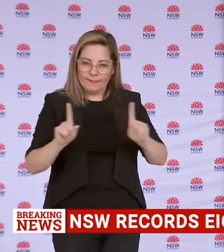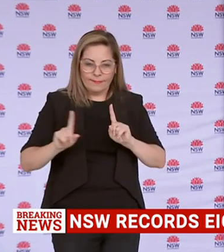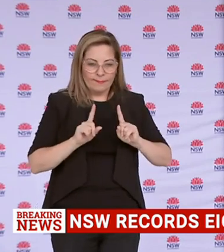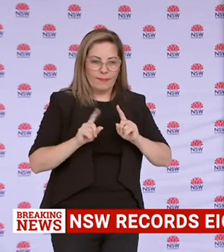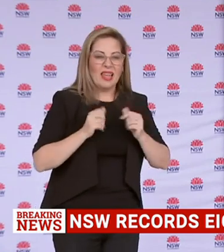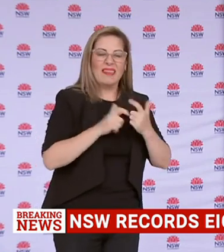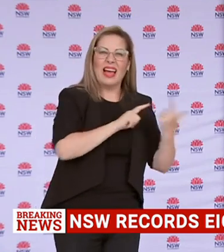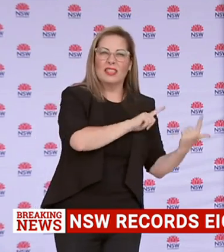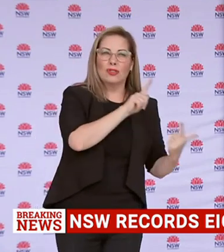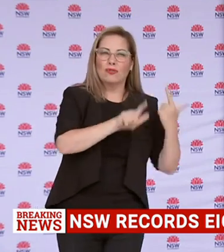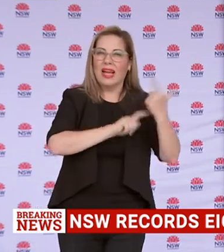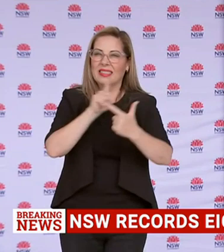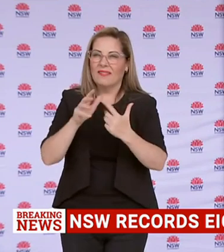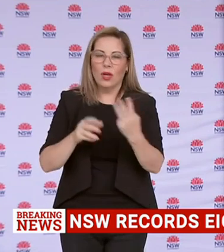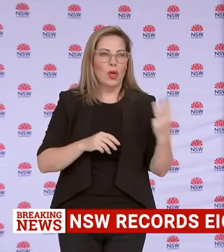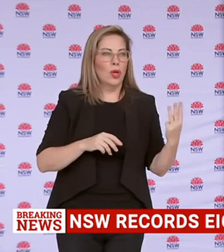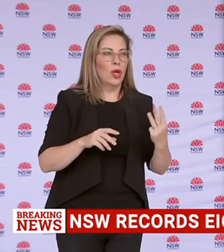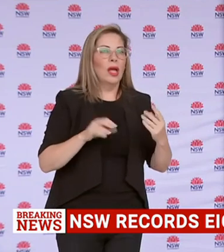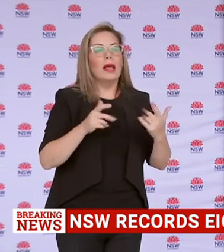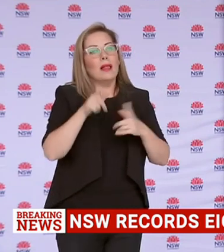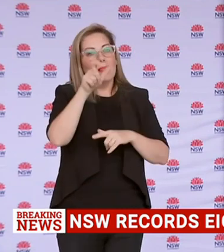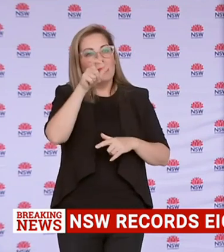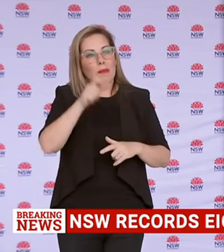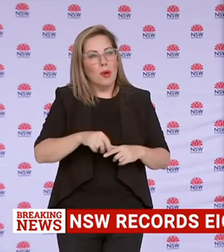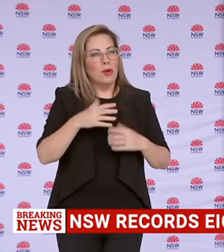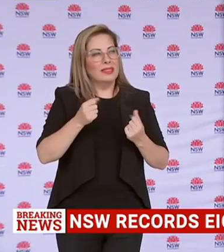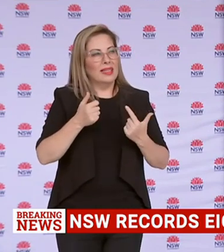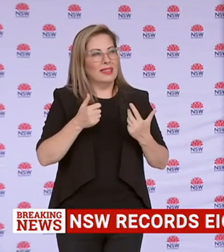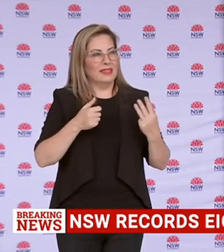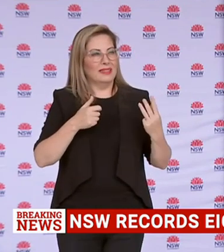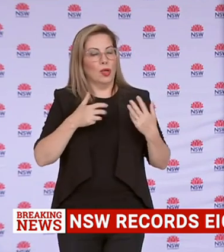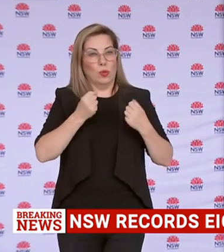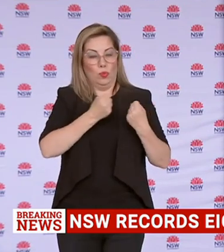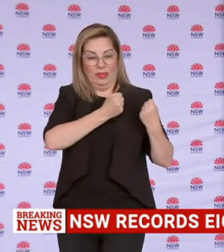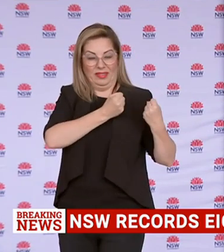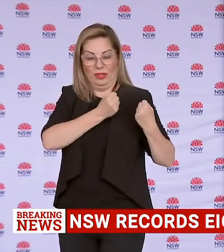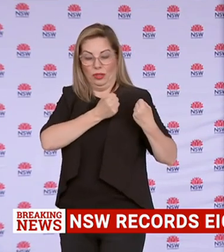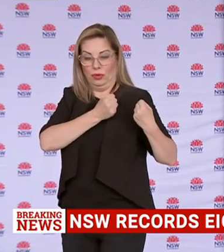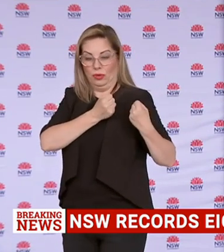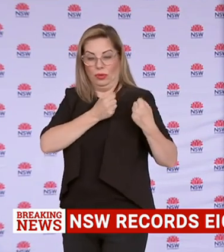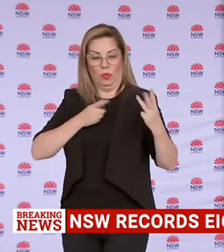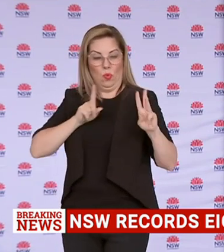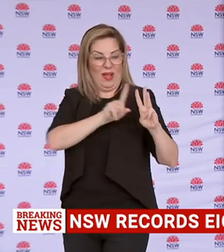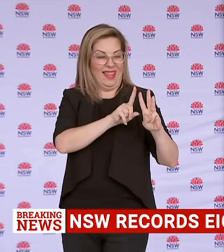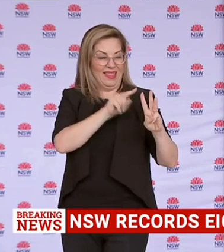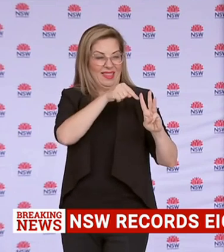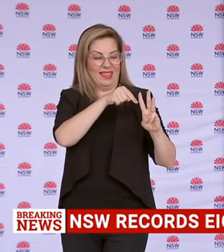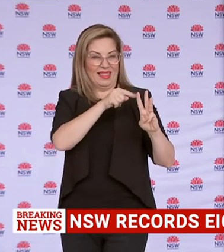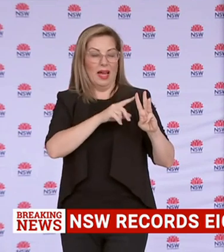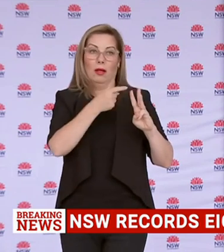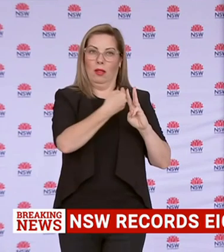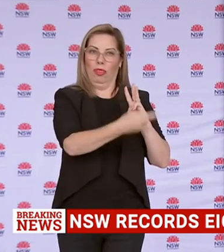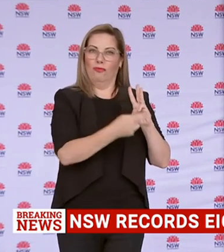that transfer, but the person did transport 3 infectious patients. We will just look at whether there are